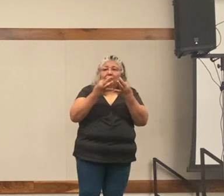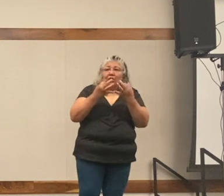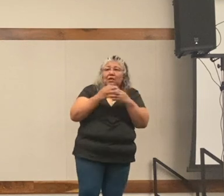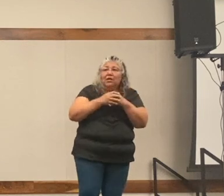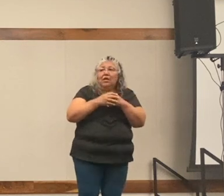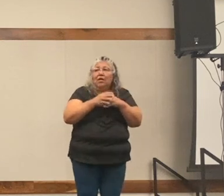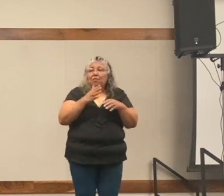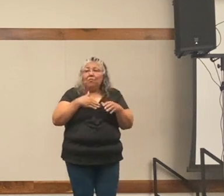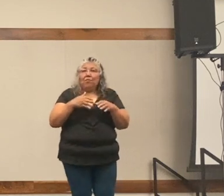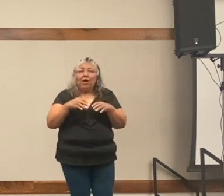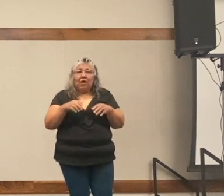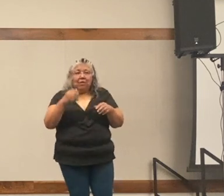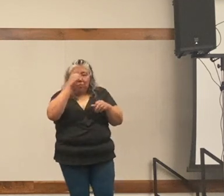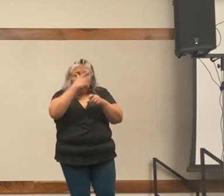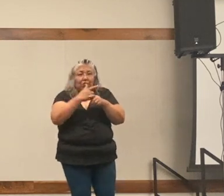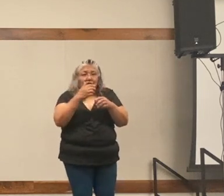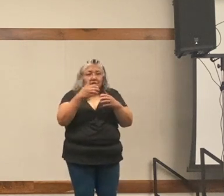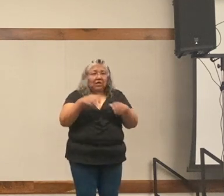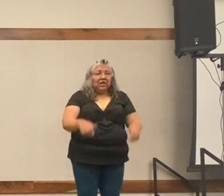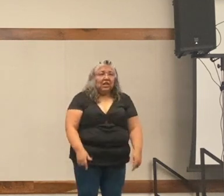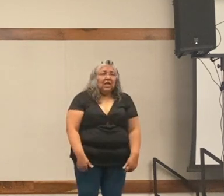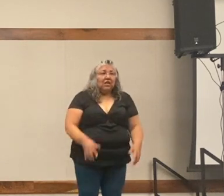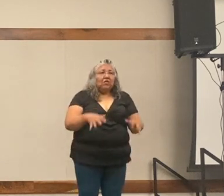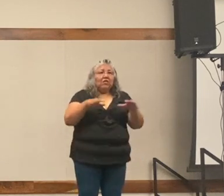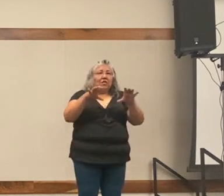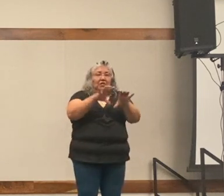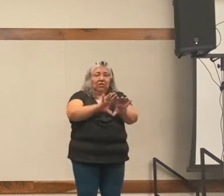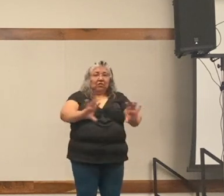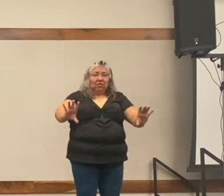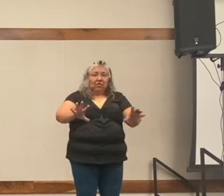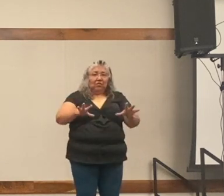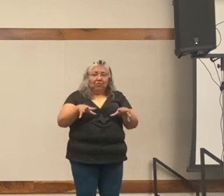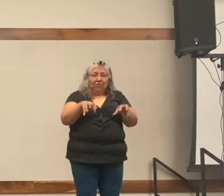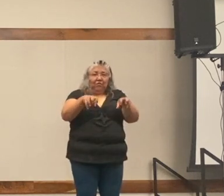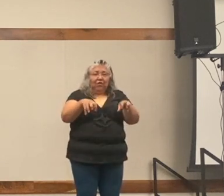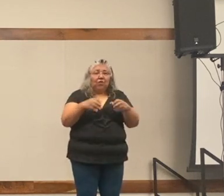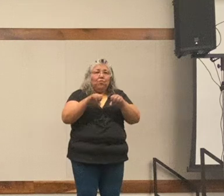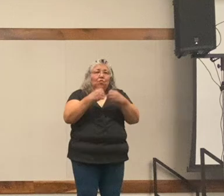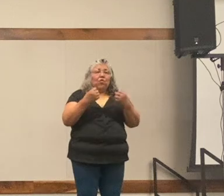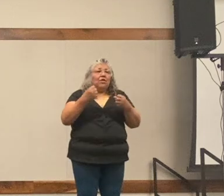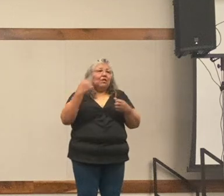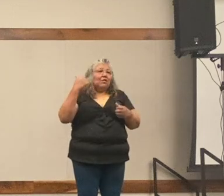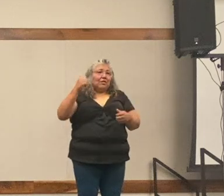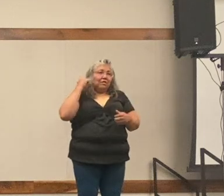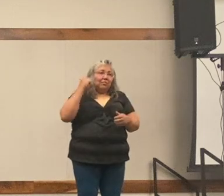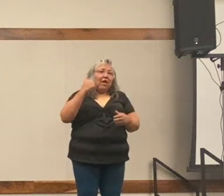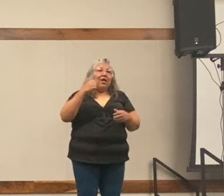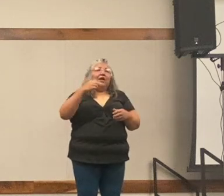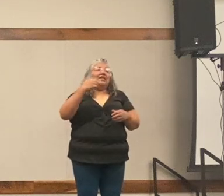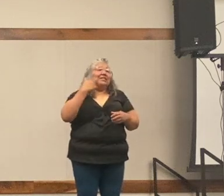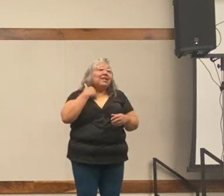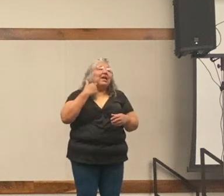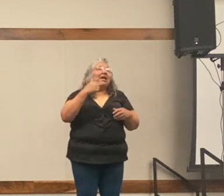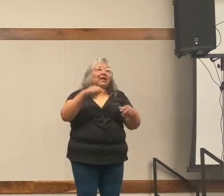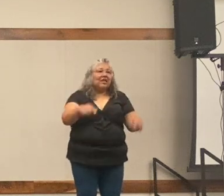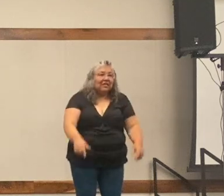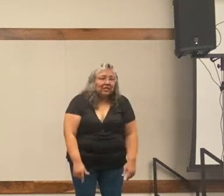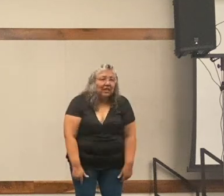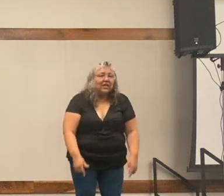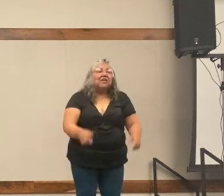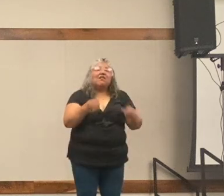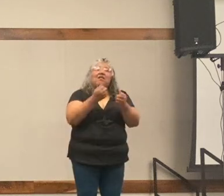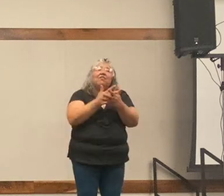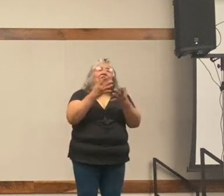brother's knees were rammed into the dashboard, and he jacked up his knees, he broke his back, he broke his neck. It was horrible. It was